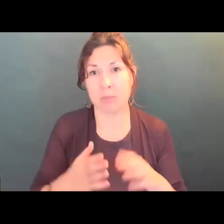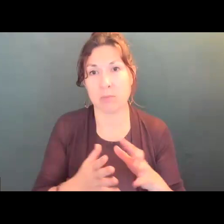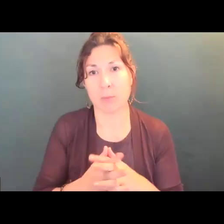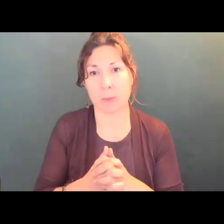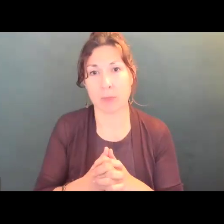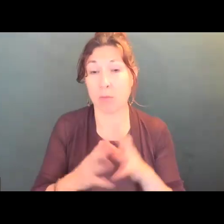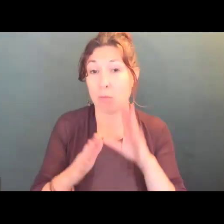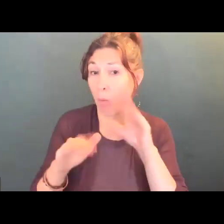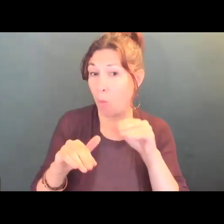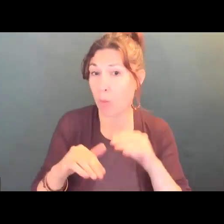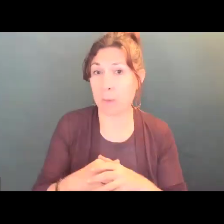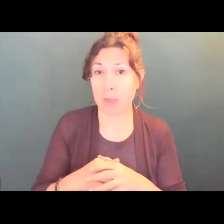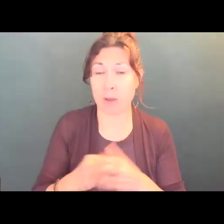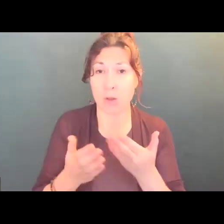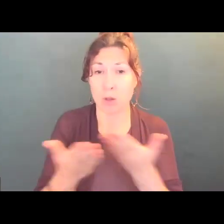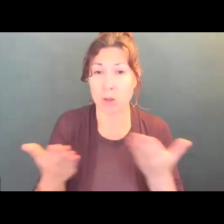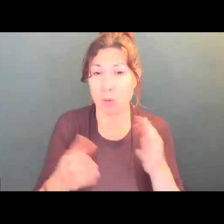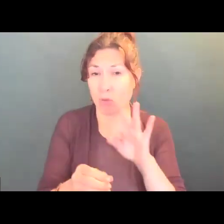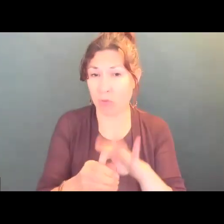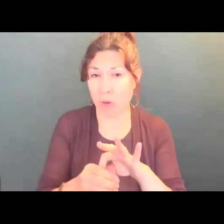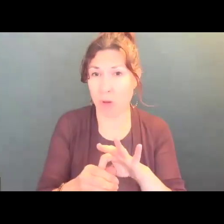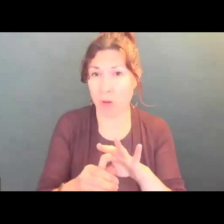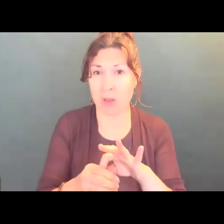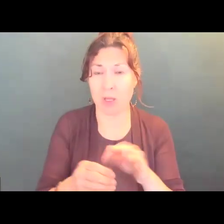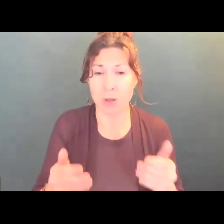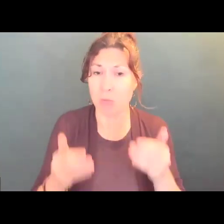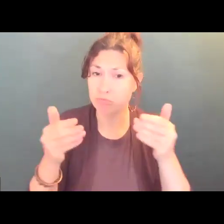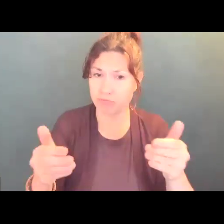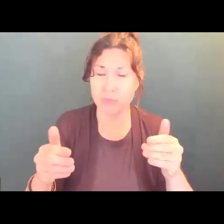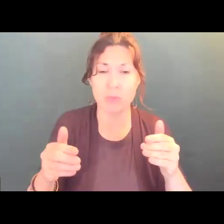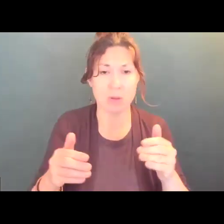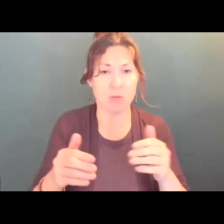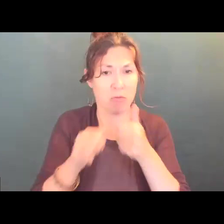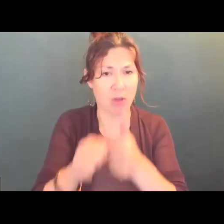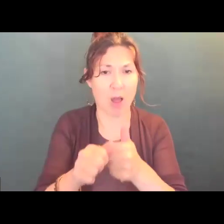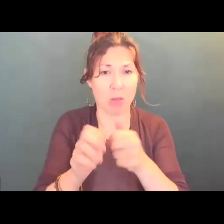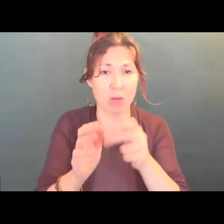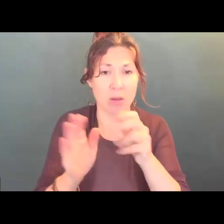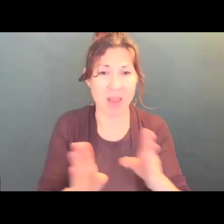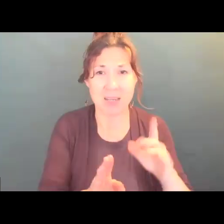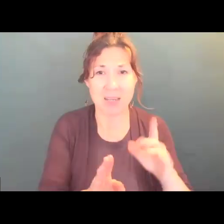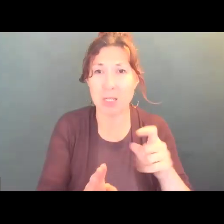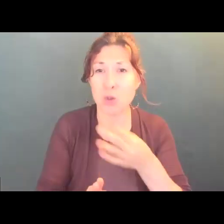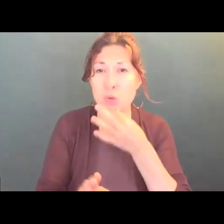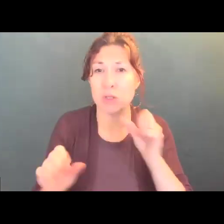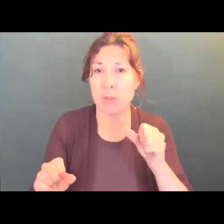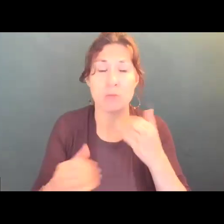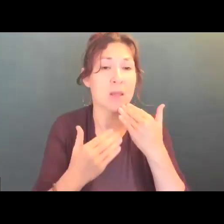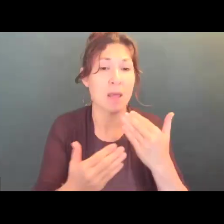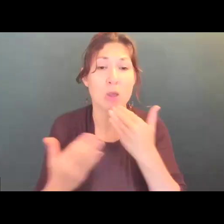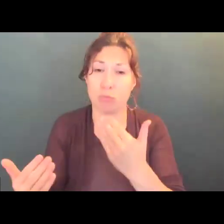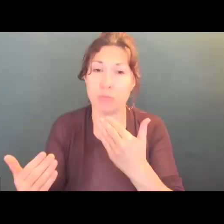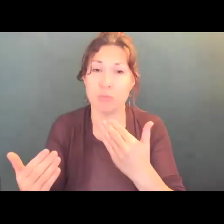we hope that you guys could vote to move this forward. We need this as soon as possible, and thank you so